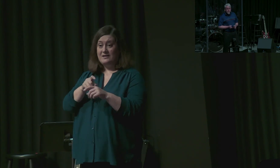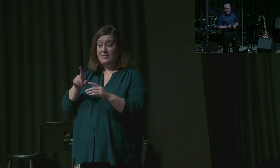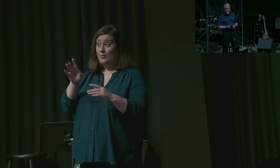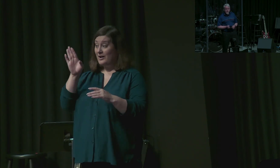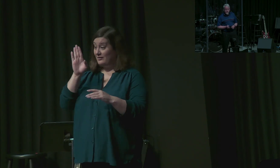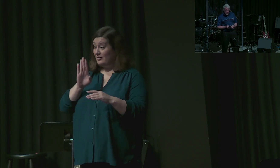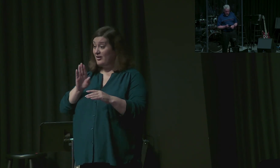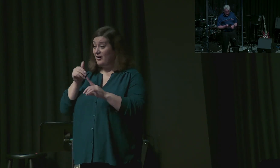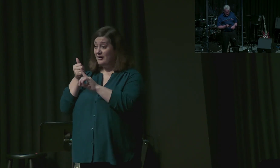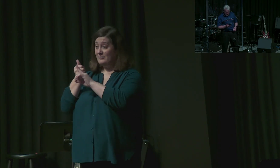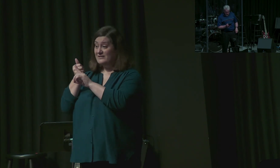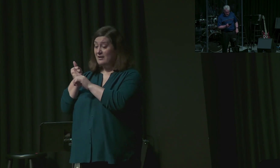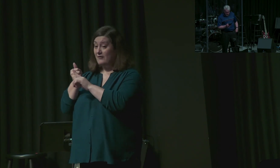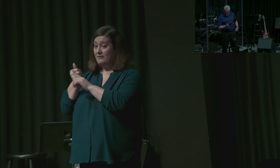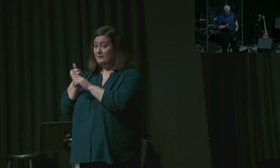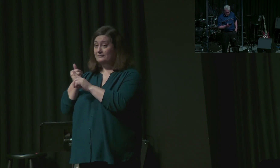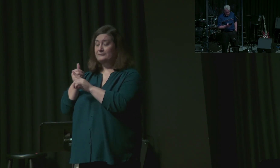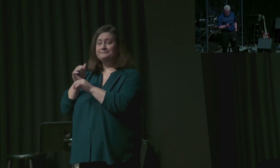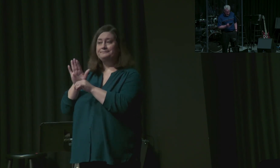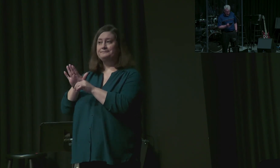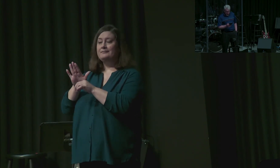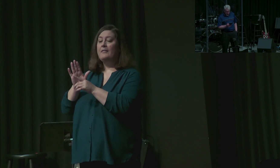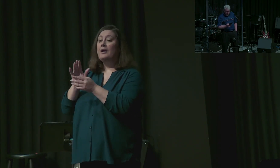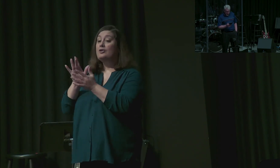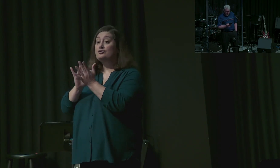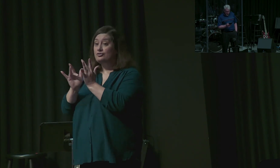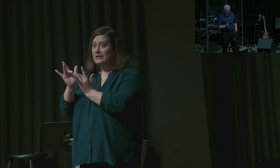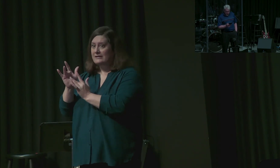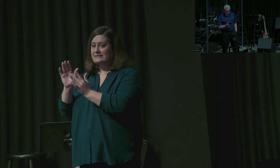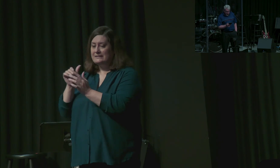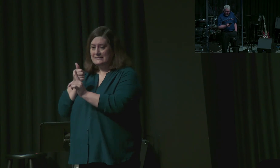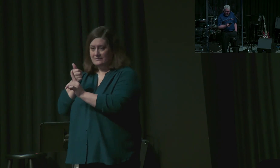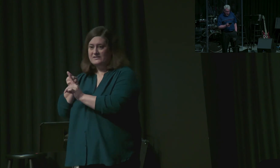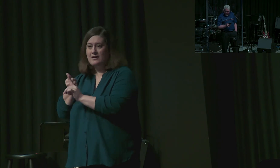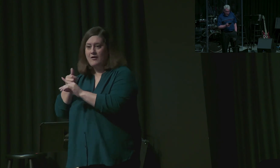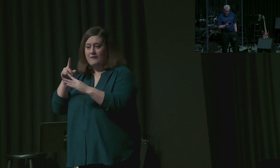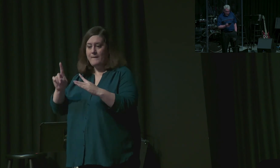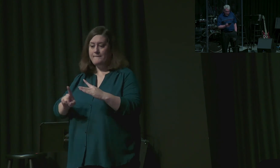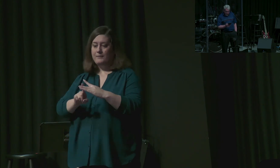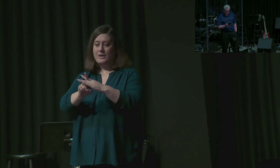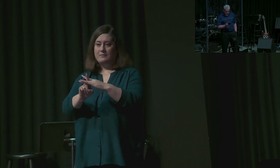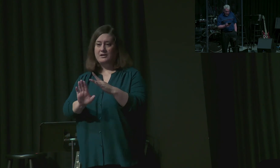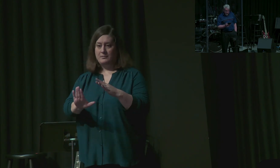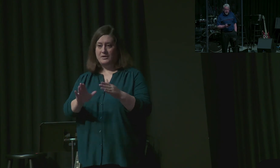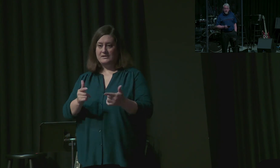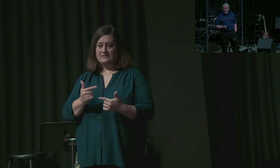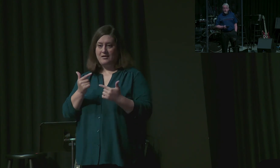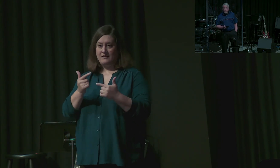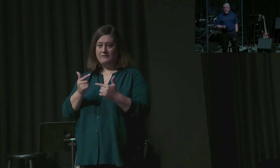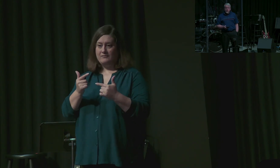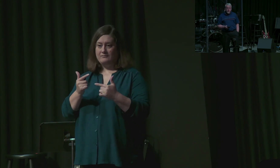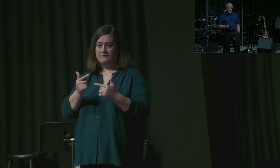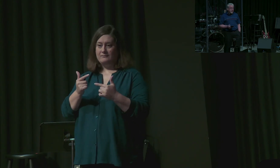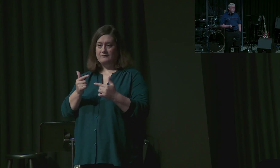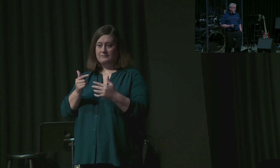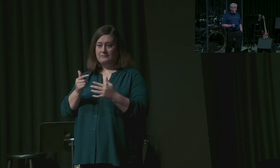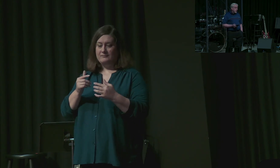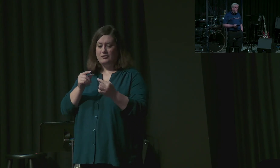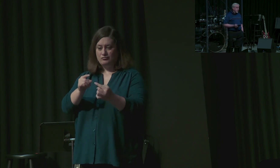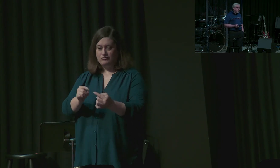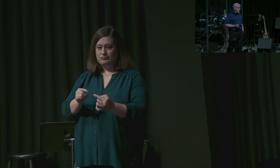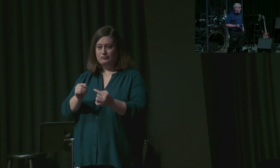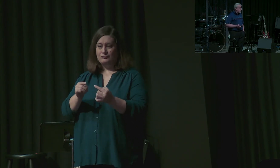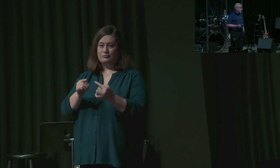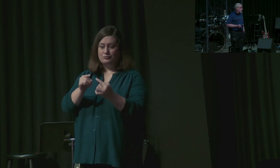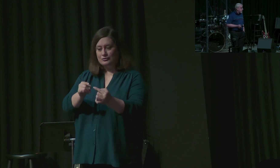him. And it points forward to the coming Redeemer who delivers all